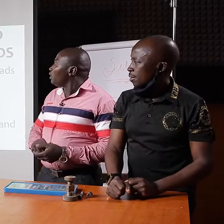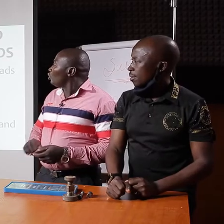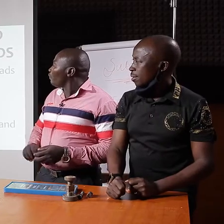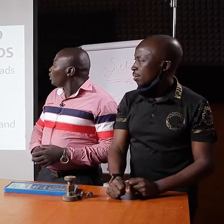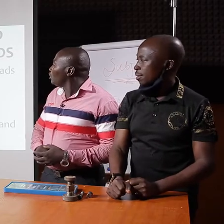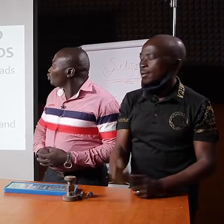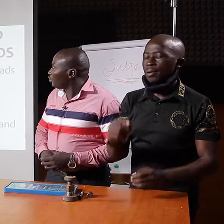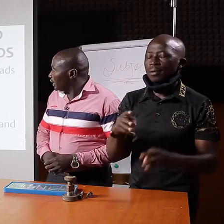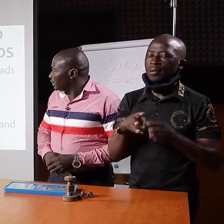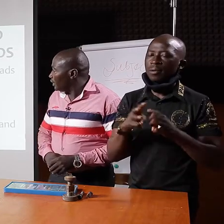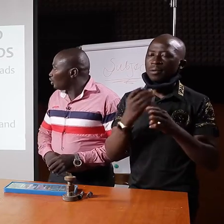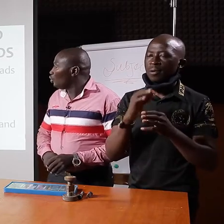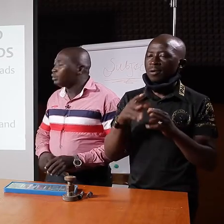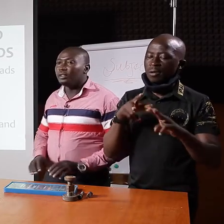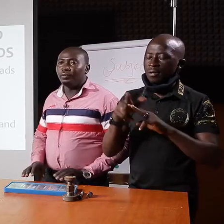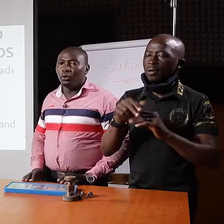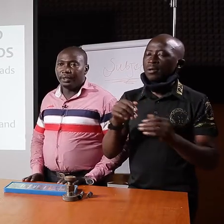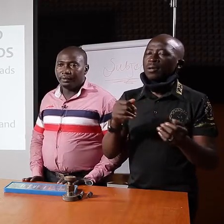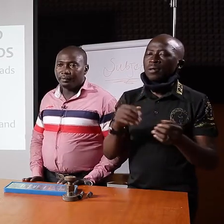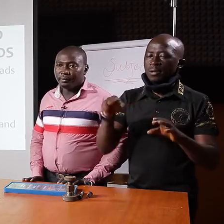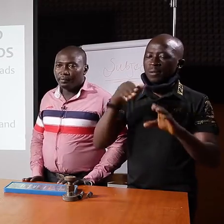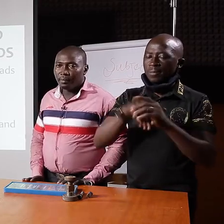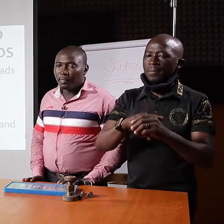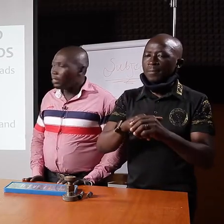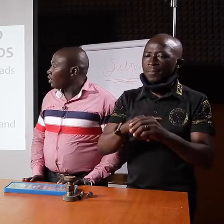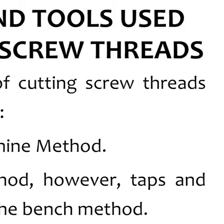The method of cutting screw threads includes the following.